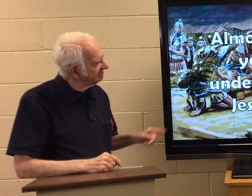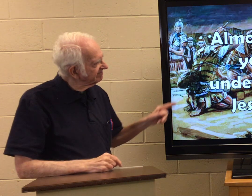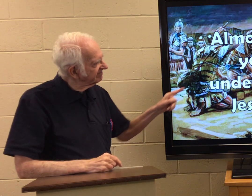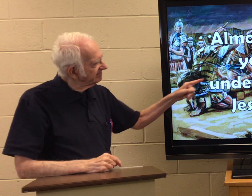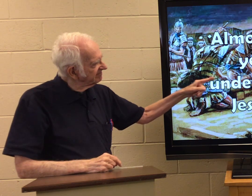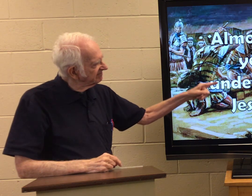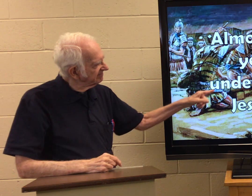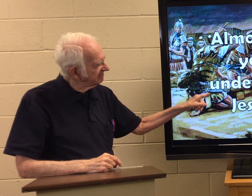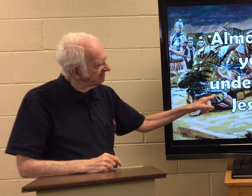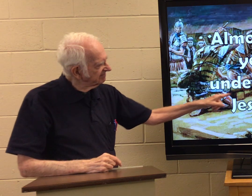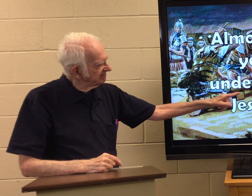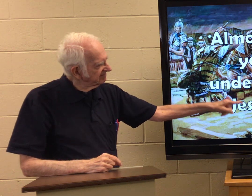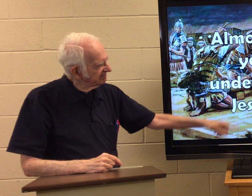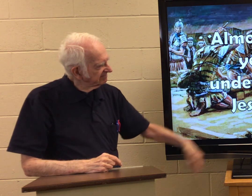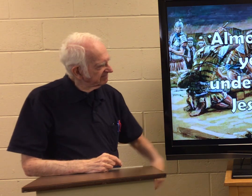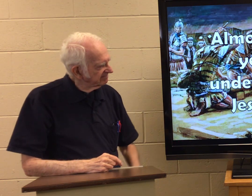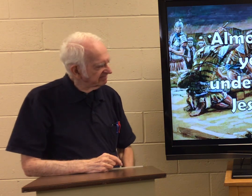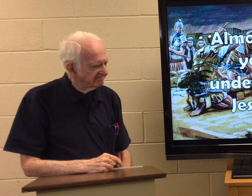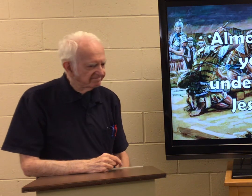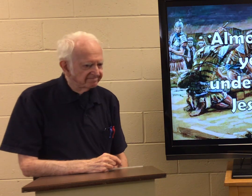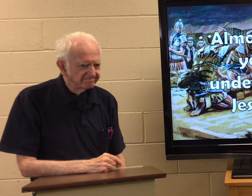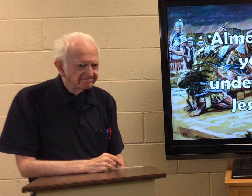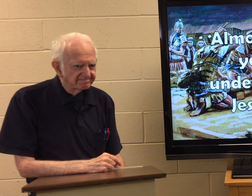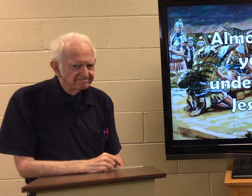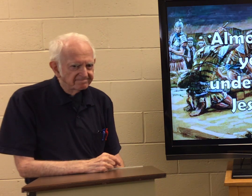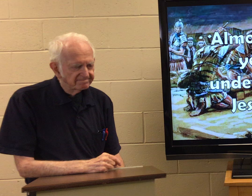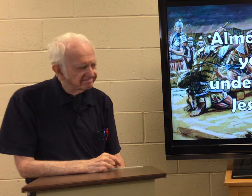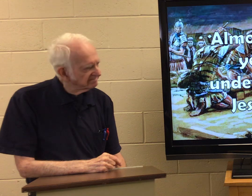understand what Jesus was saying.